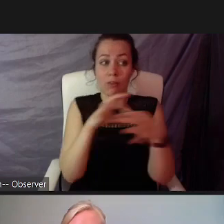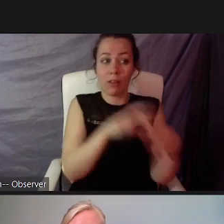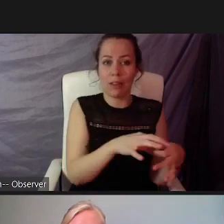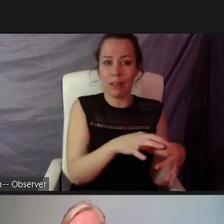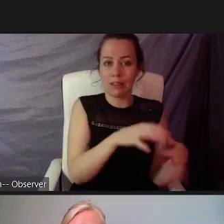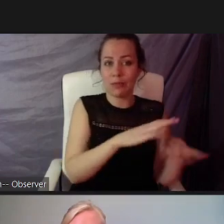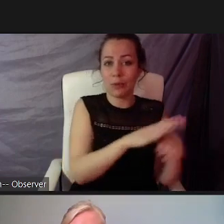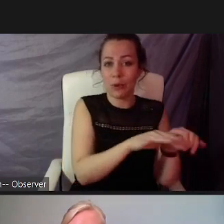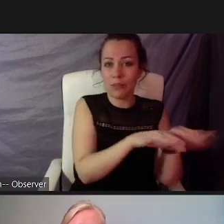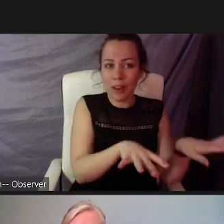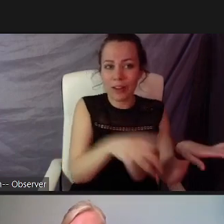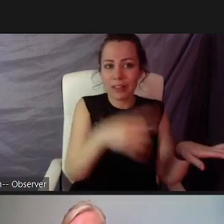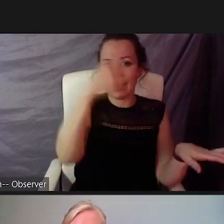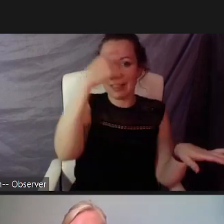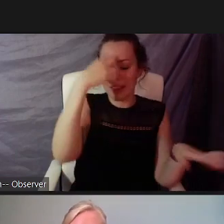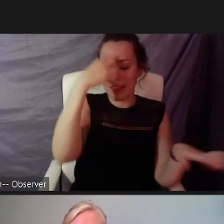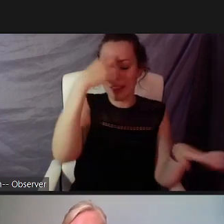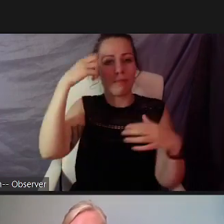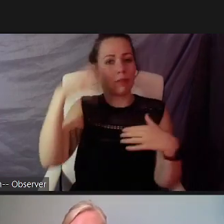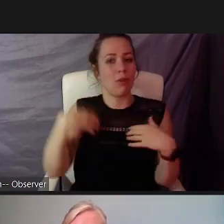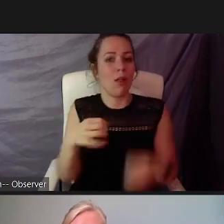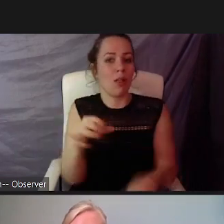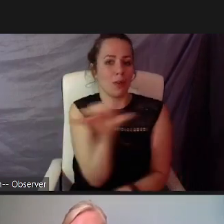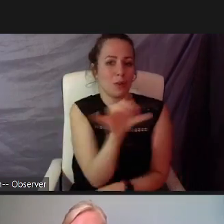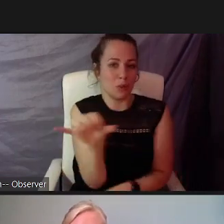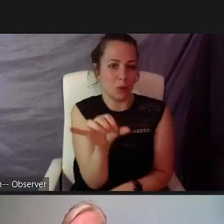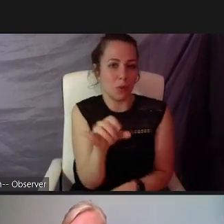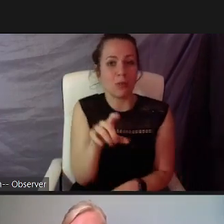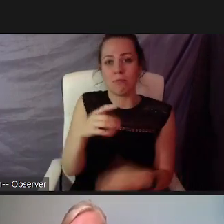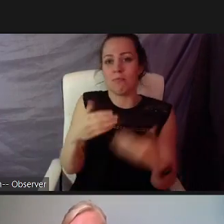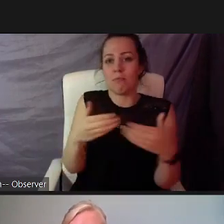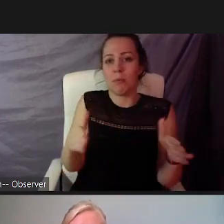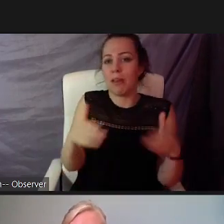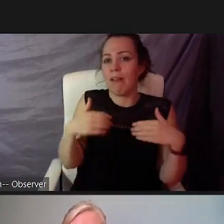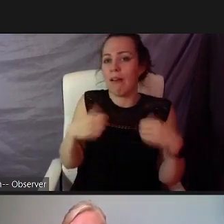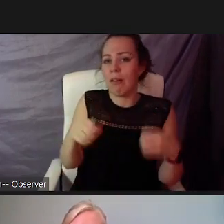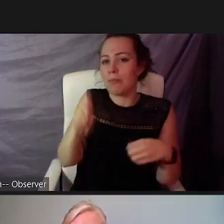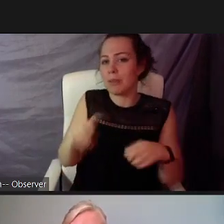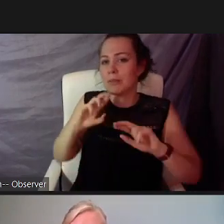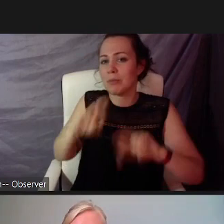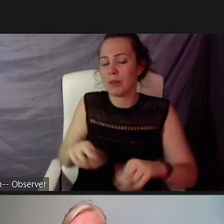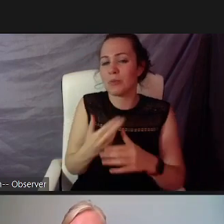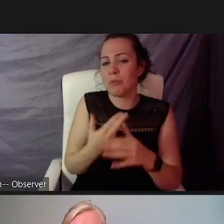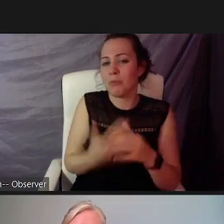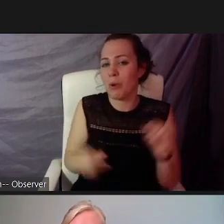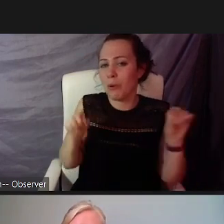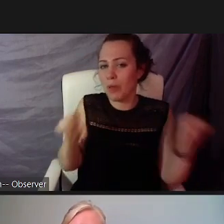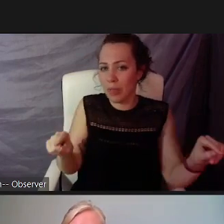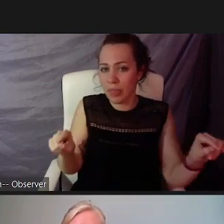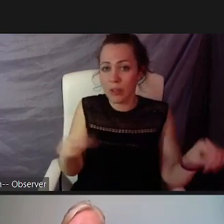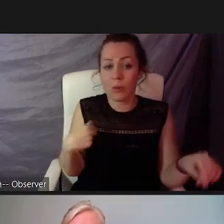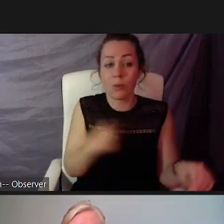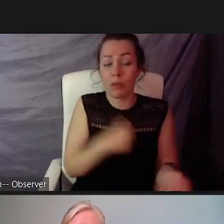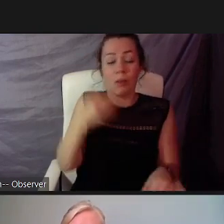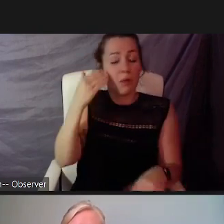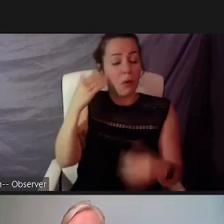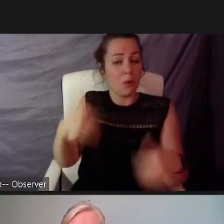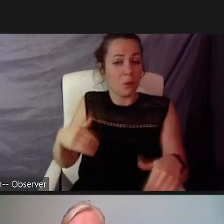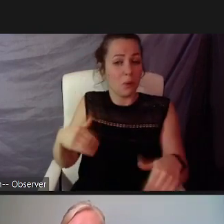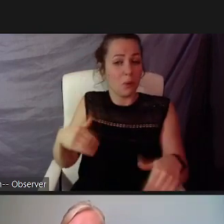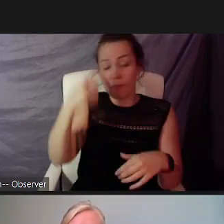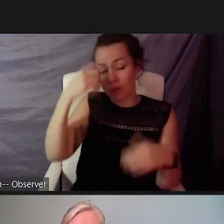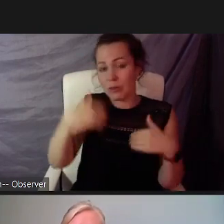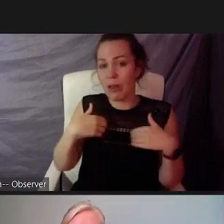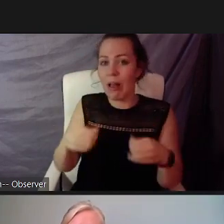response to COVID-19. We know that in emergency situations that mental health can